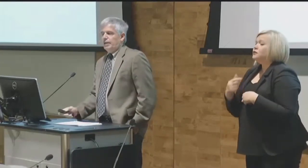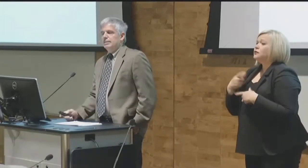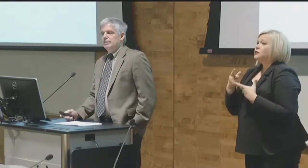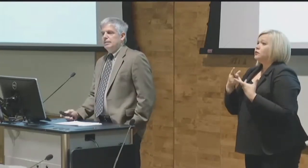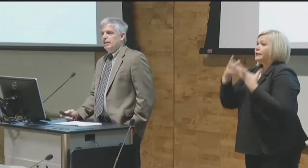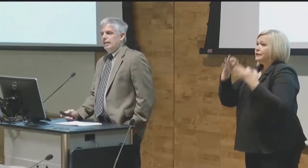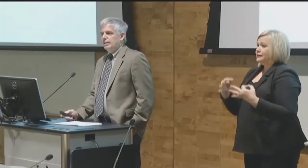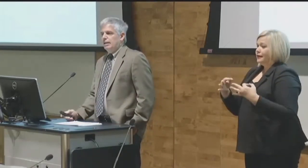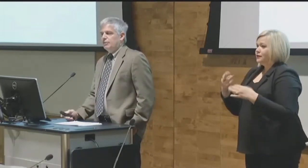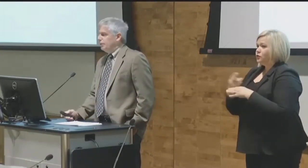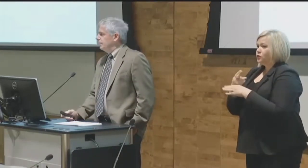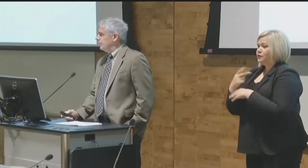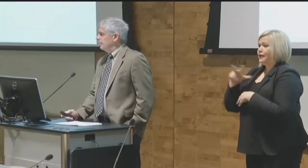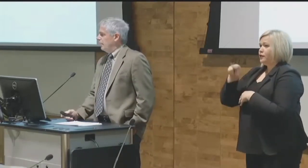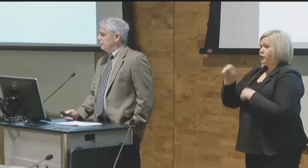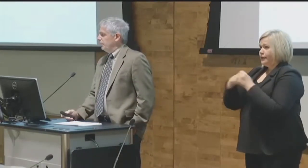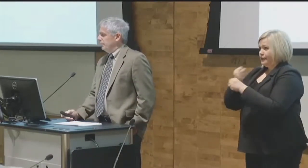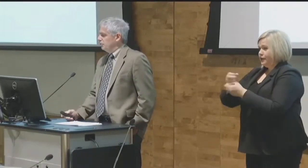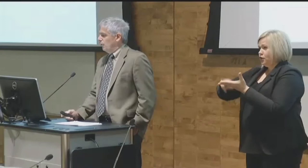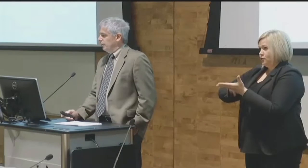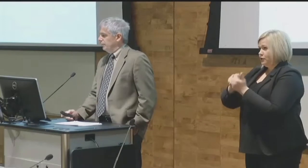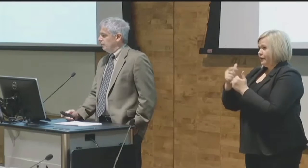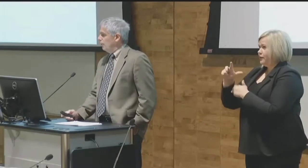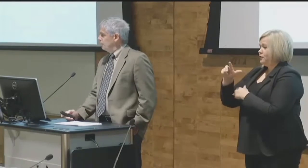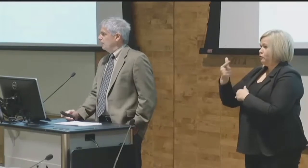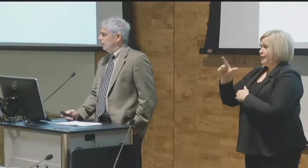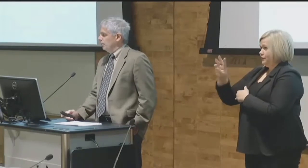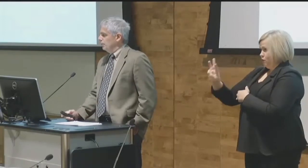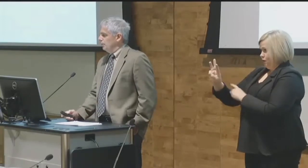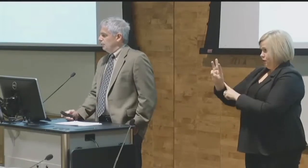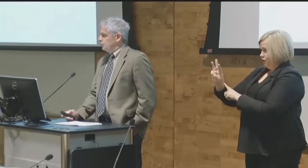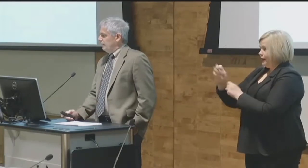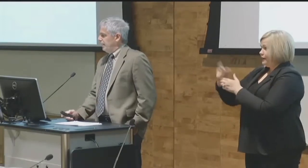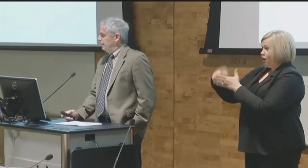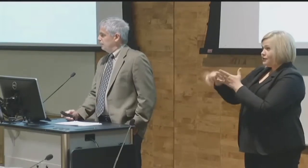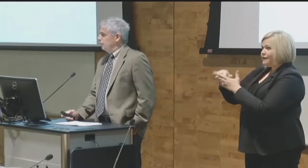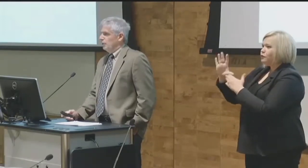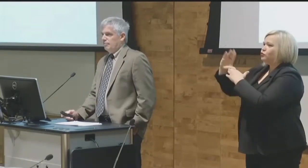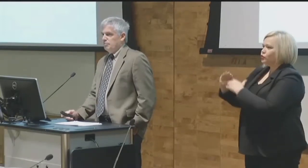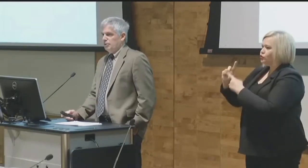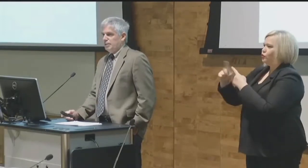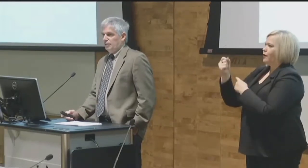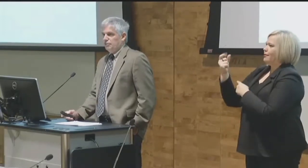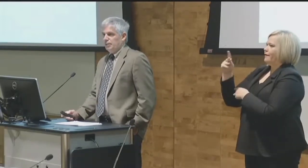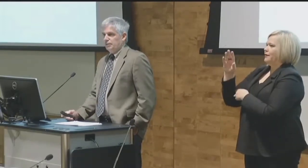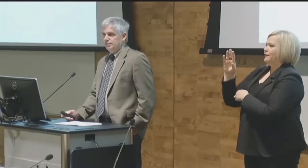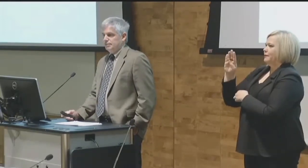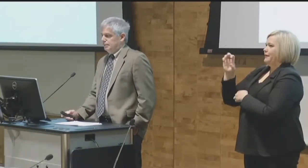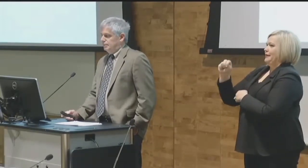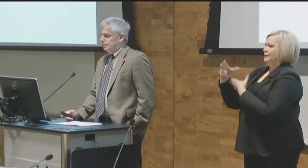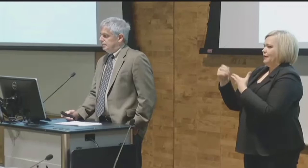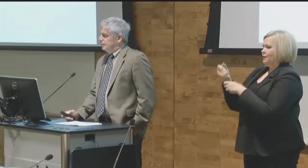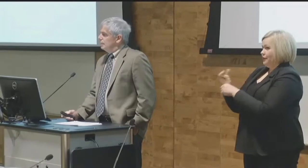under a 30-year contract with Great Lakes Water, and the cost for that water would drop down to $11 million a year.